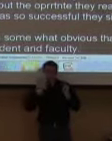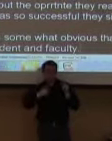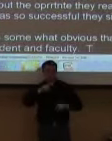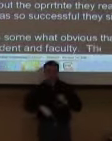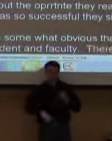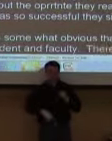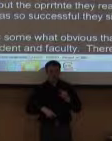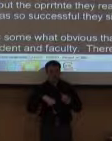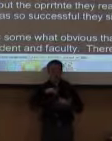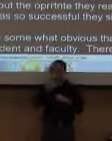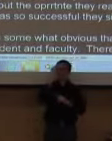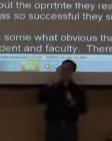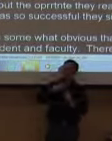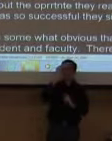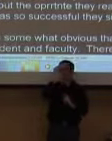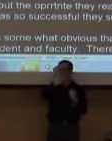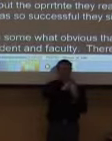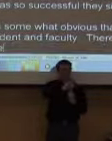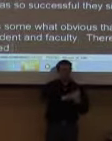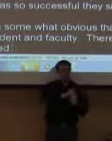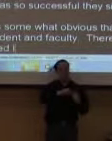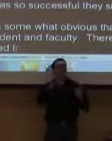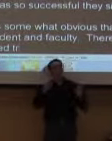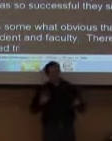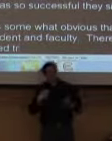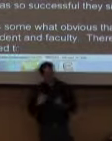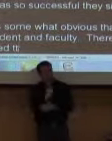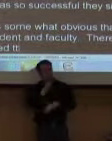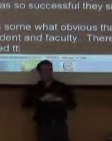it in a face-to-face manner can take advantage